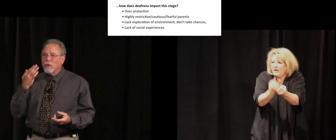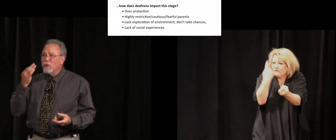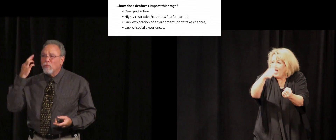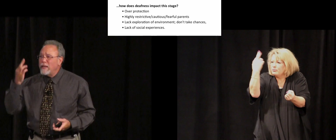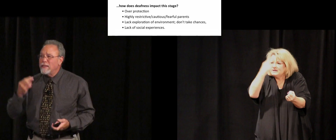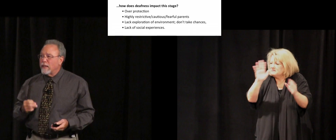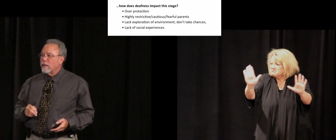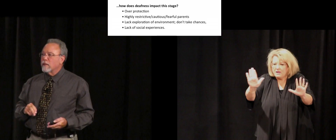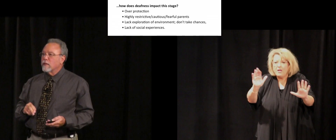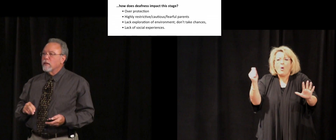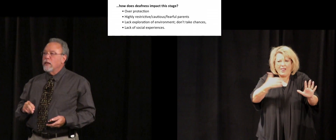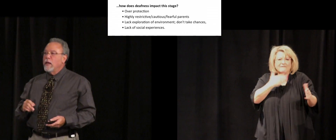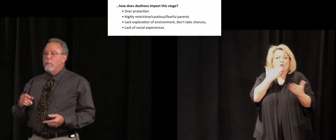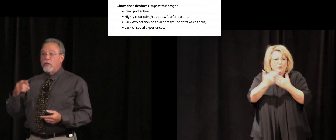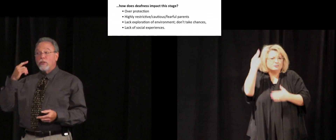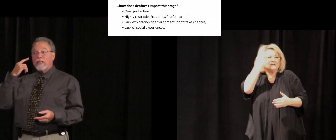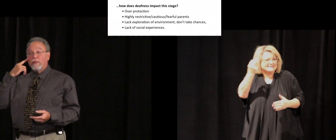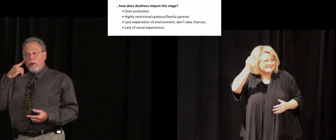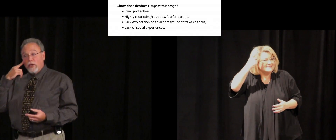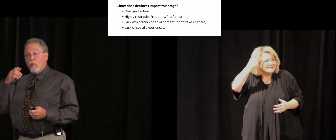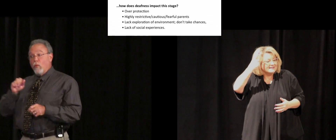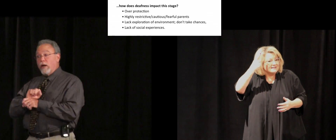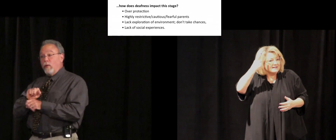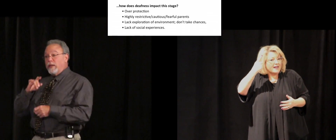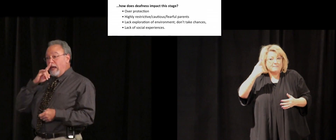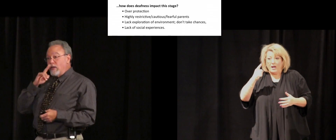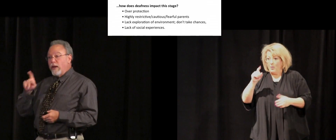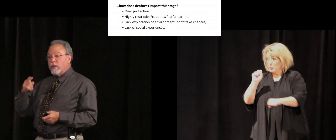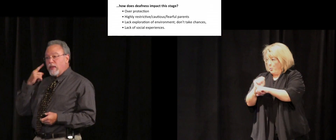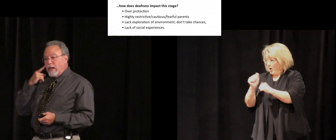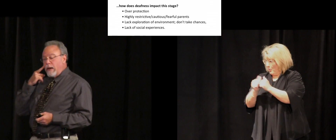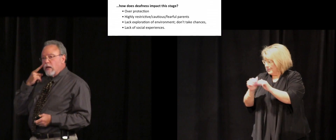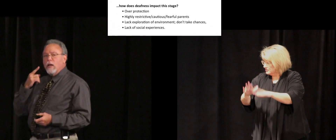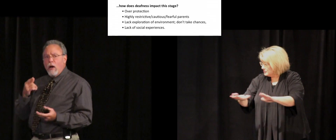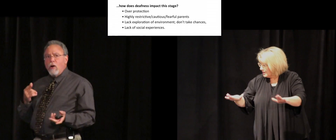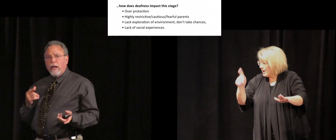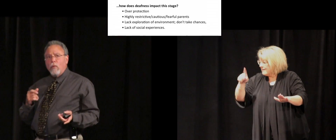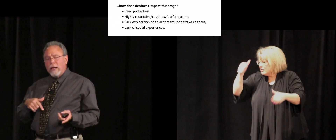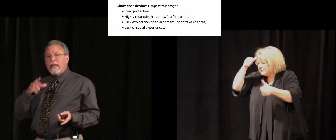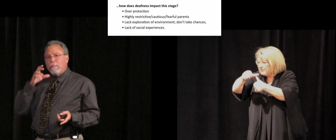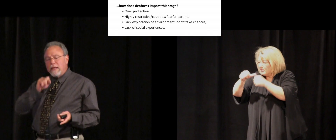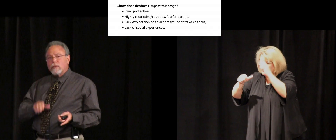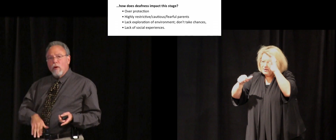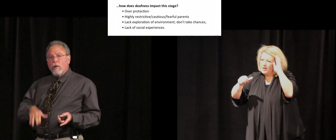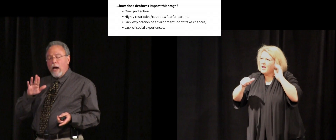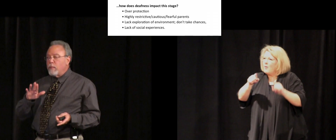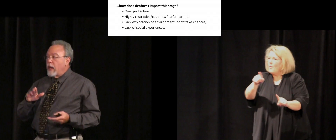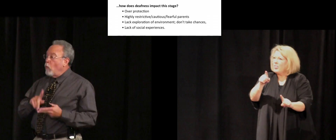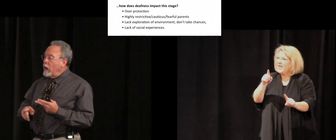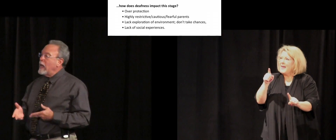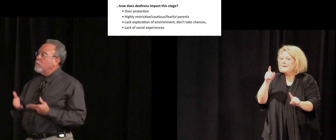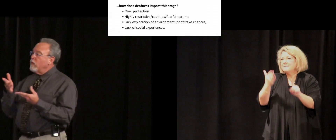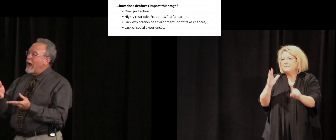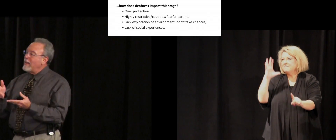And they're following outside parental school rules, which is